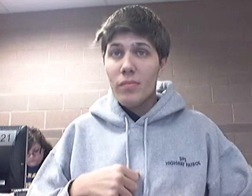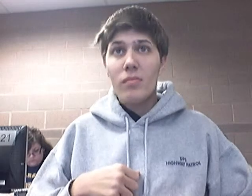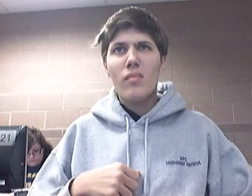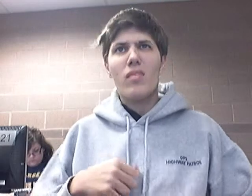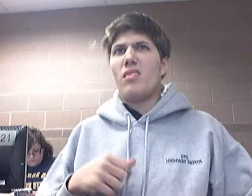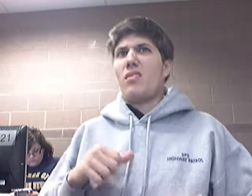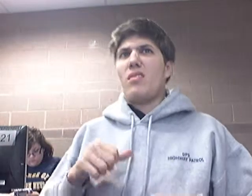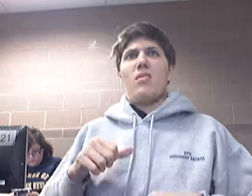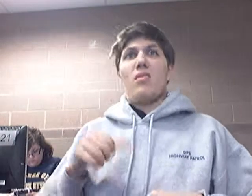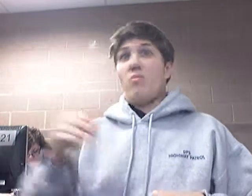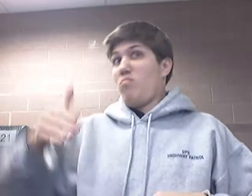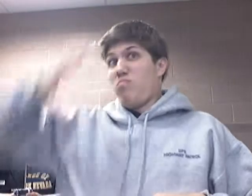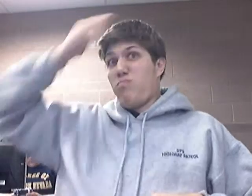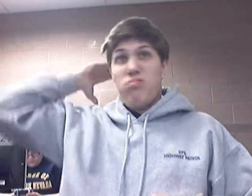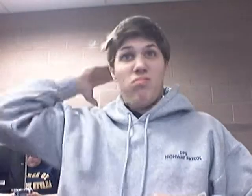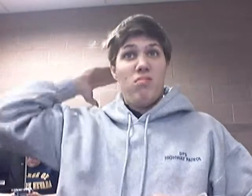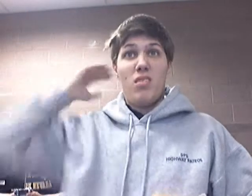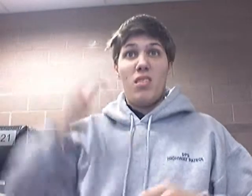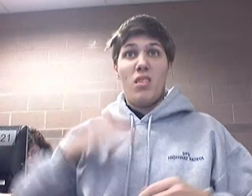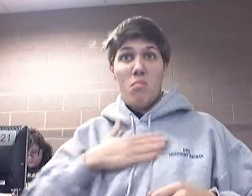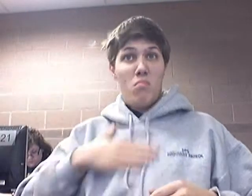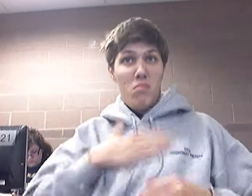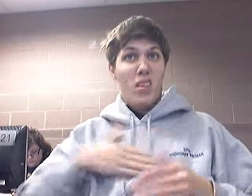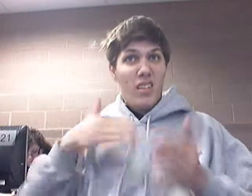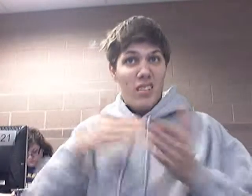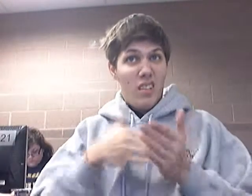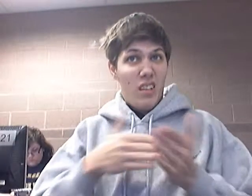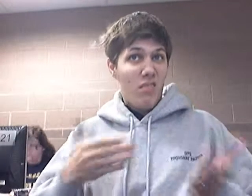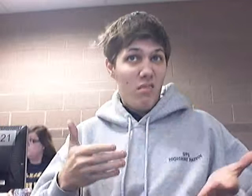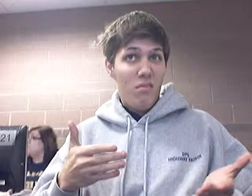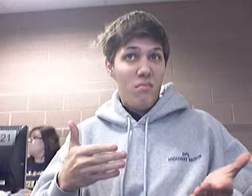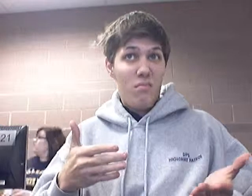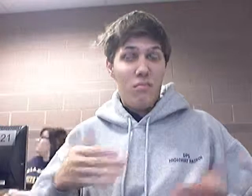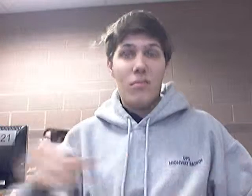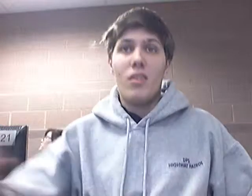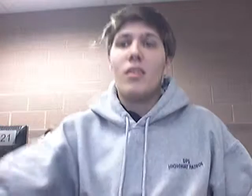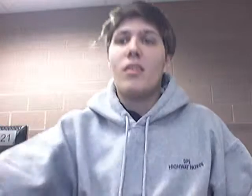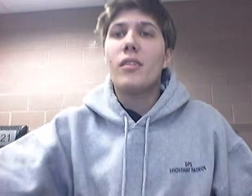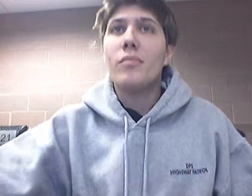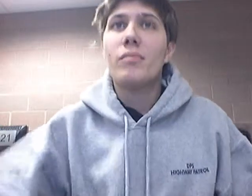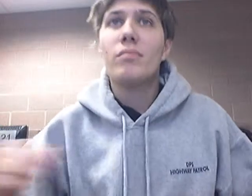But we don't have to do the race. Yes, I got it.